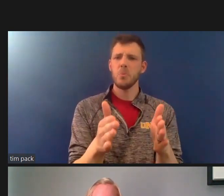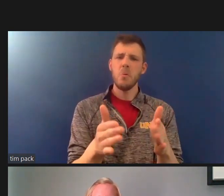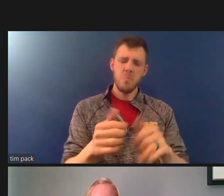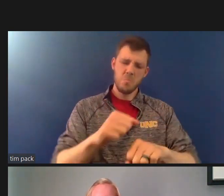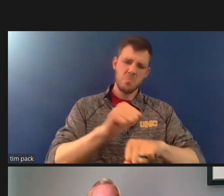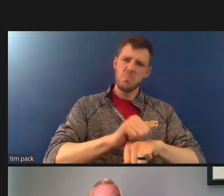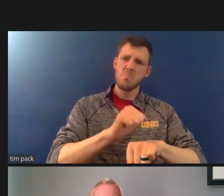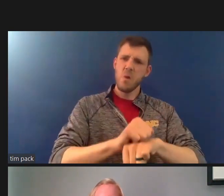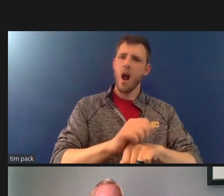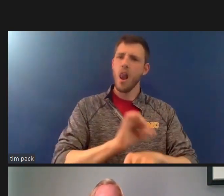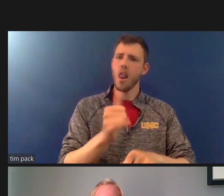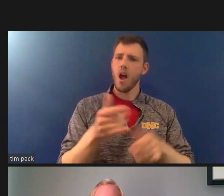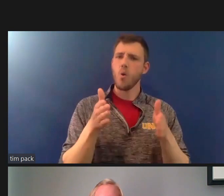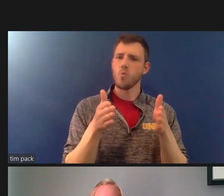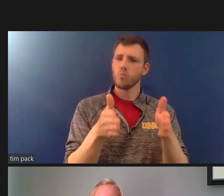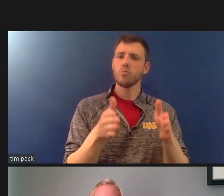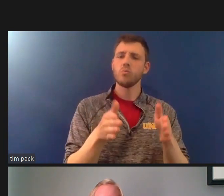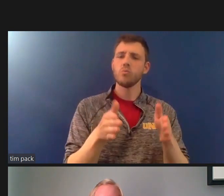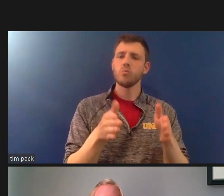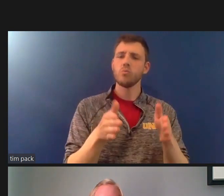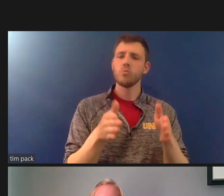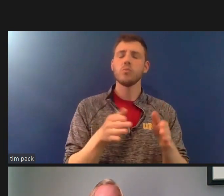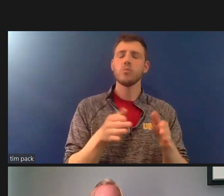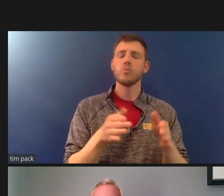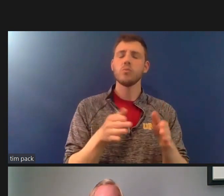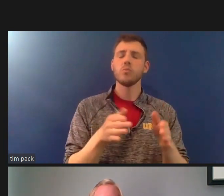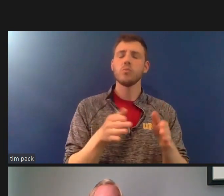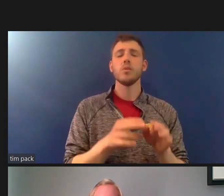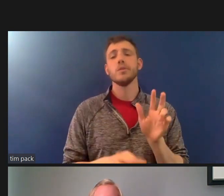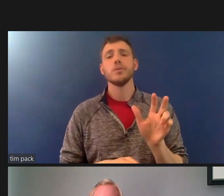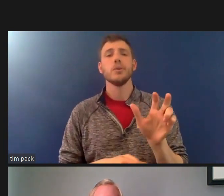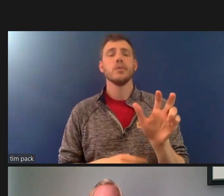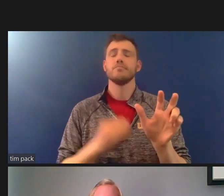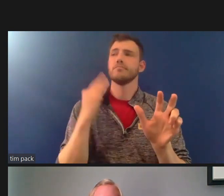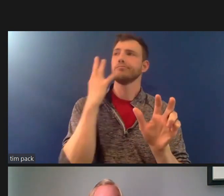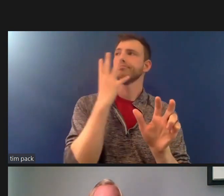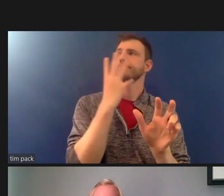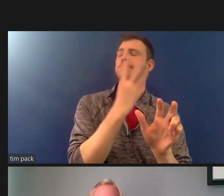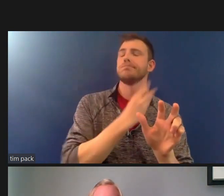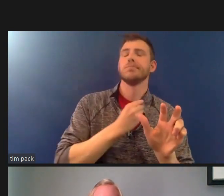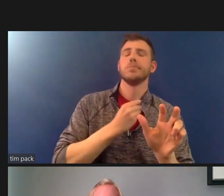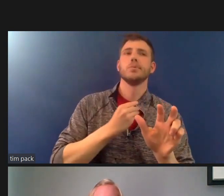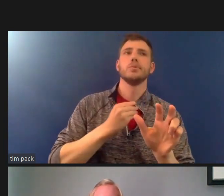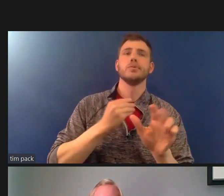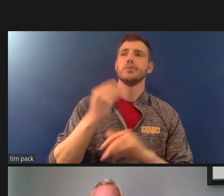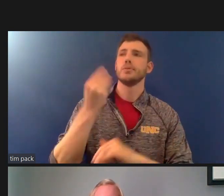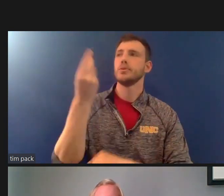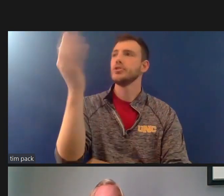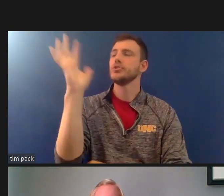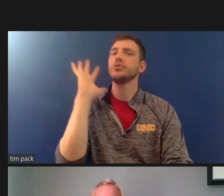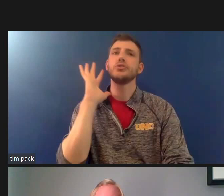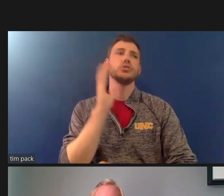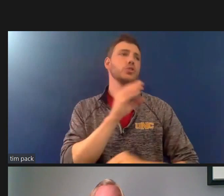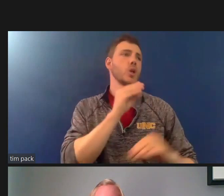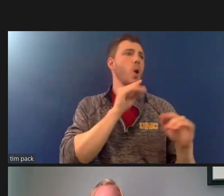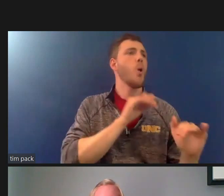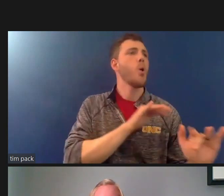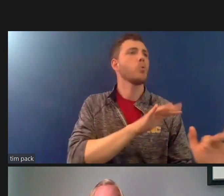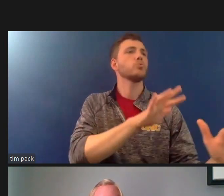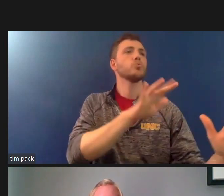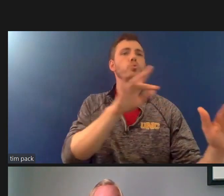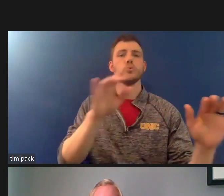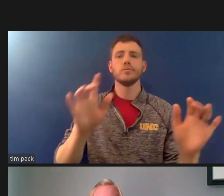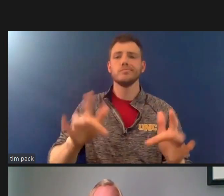and the scene, and they were conscious of the glamour and made happy by it. They turned to each other, laughing